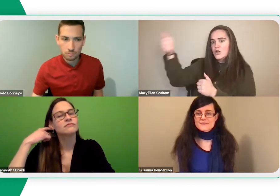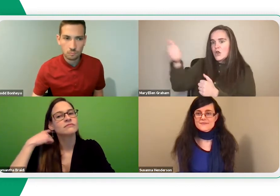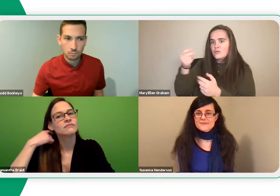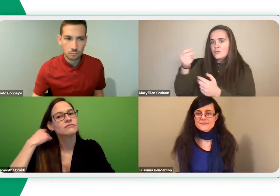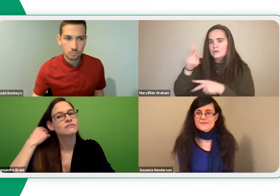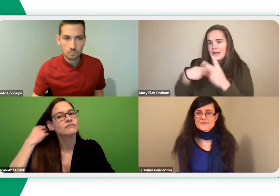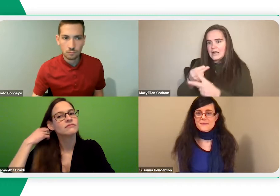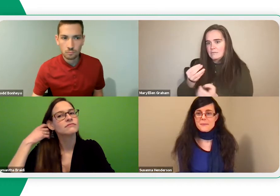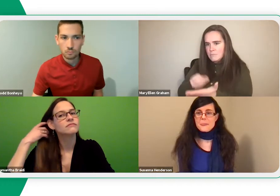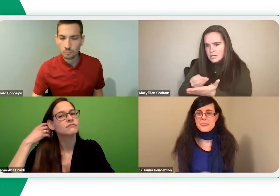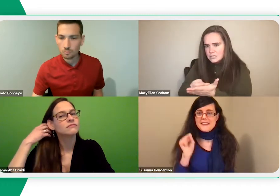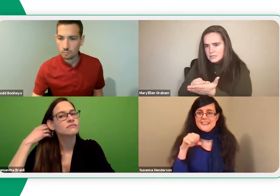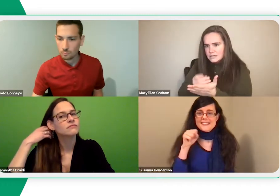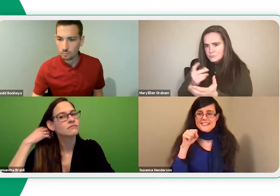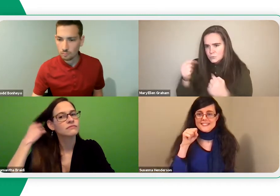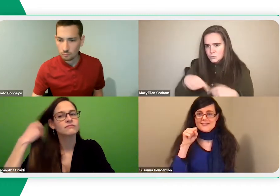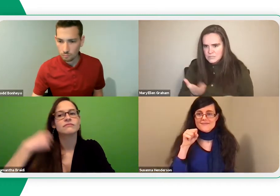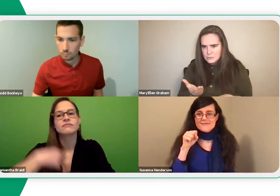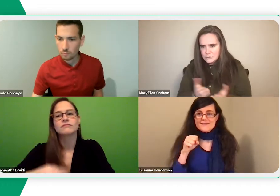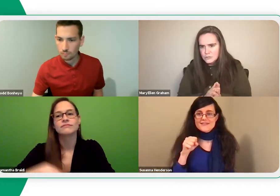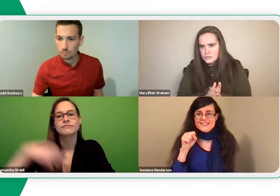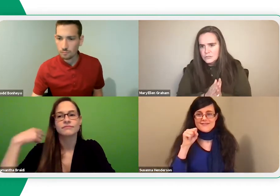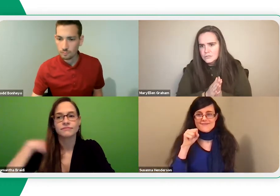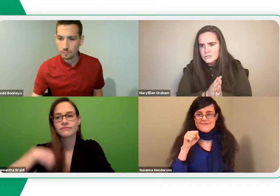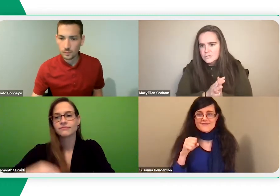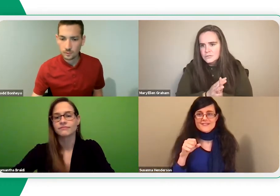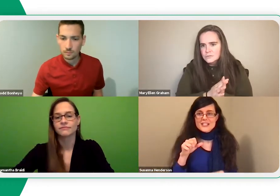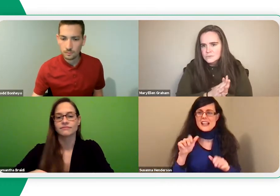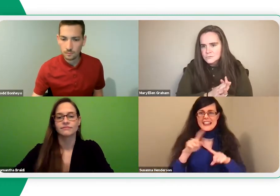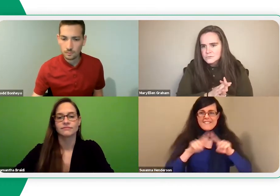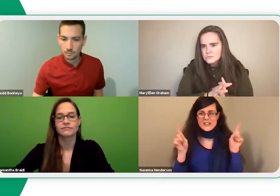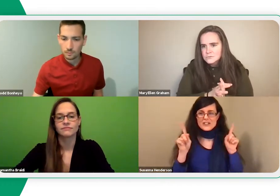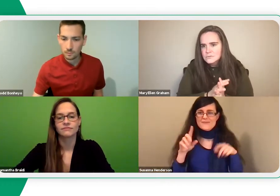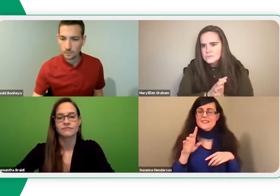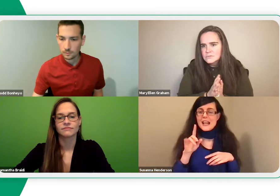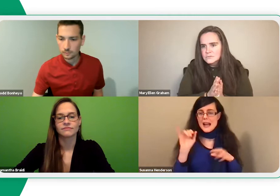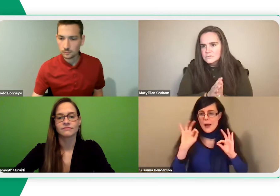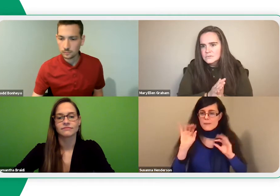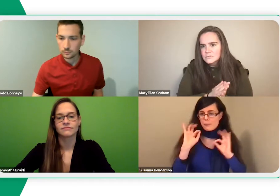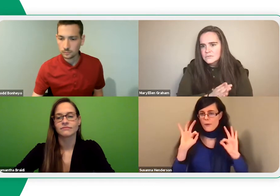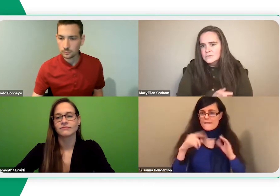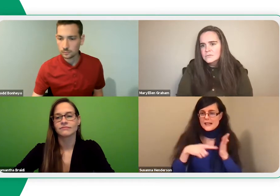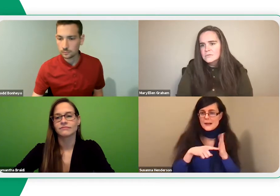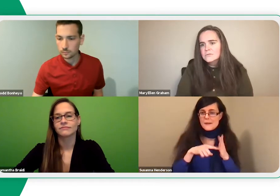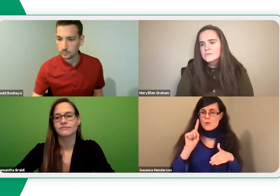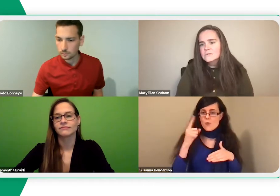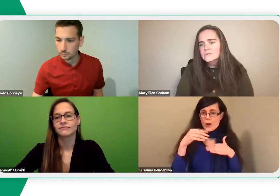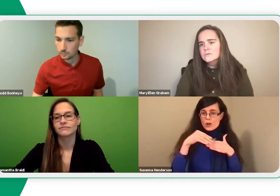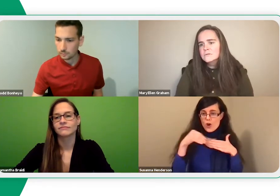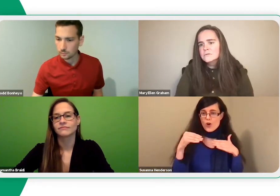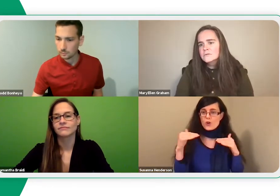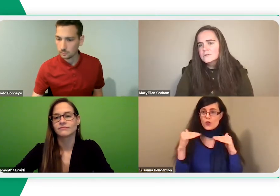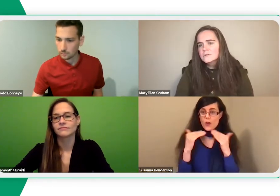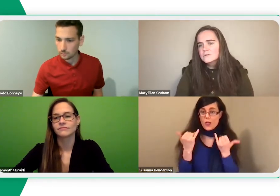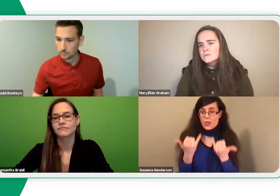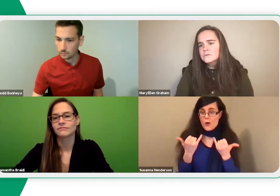challenges for you as opposed to living in a different country with a different finance system? Yeah, this is Susanna. It was